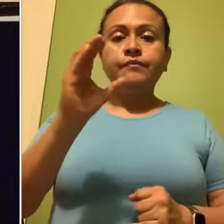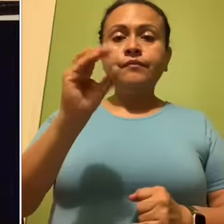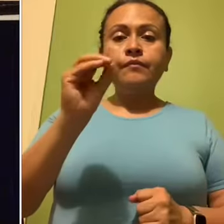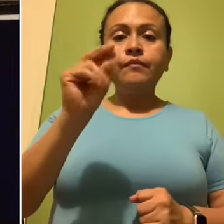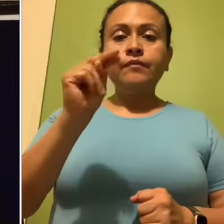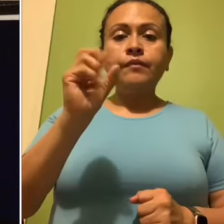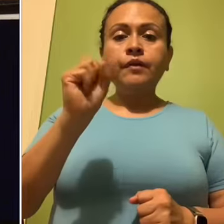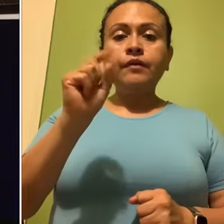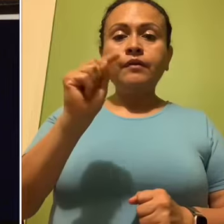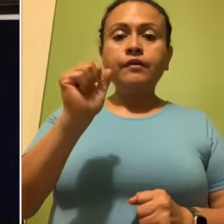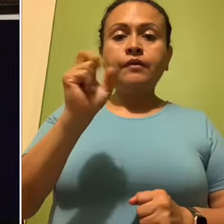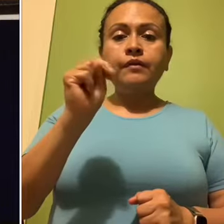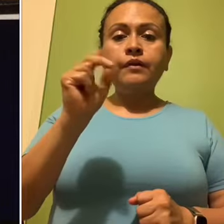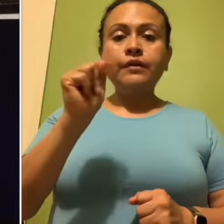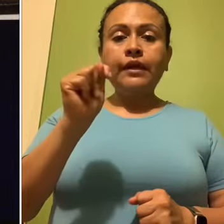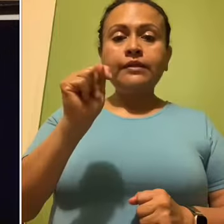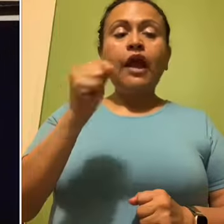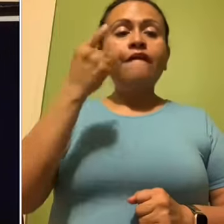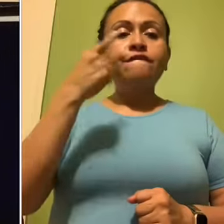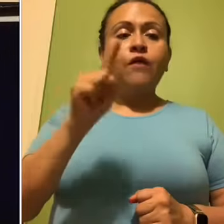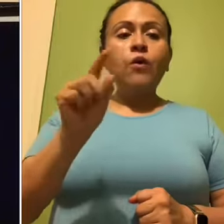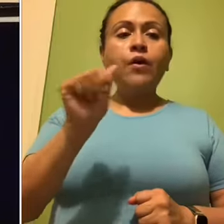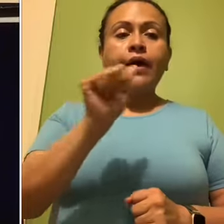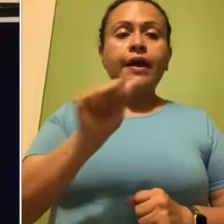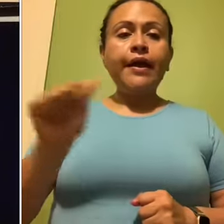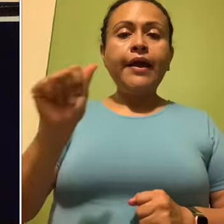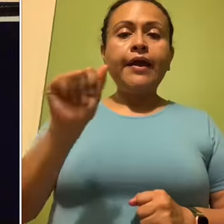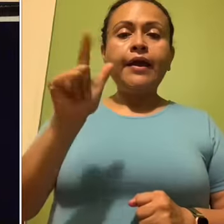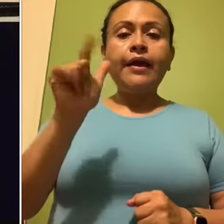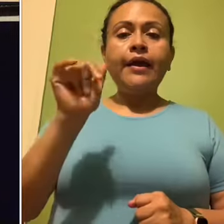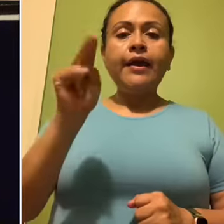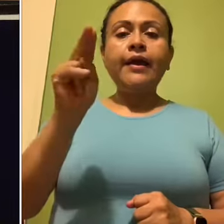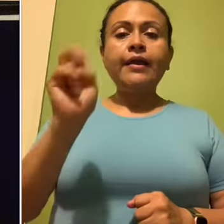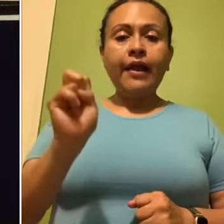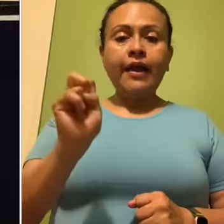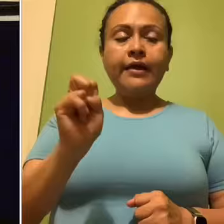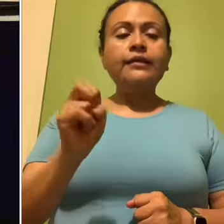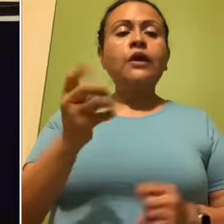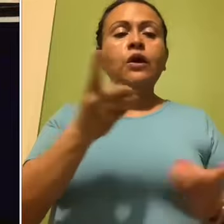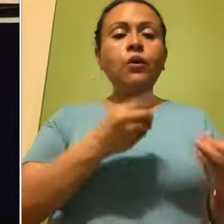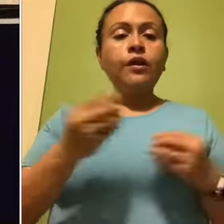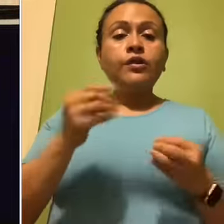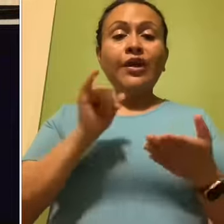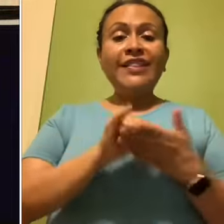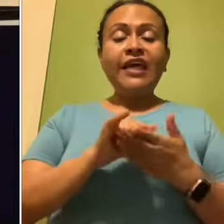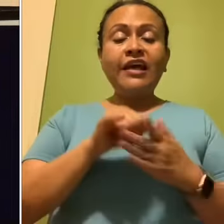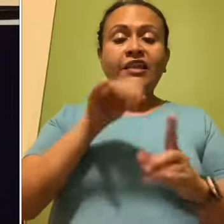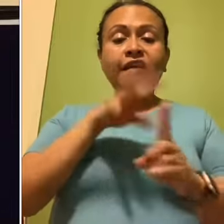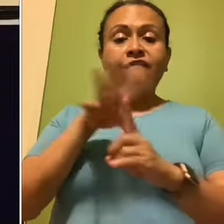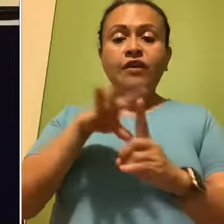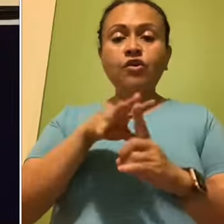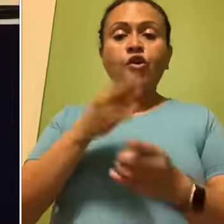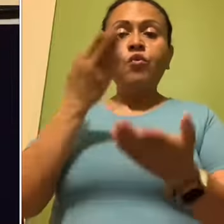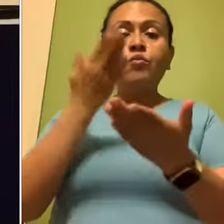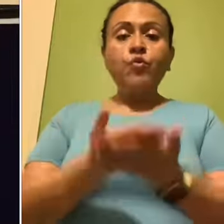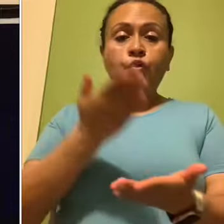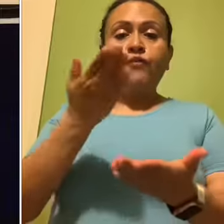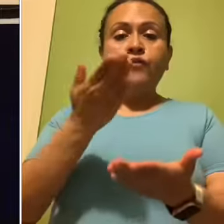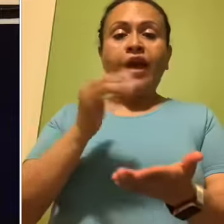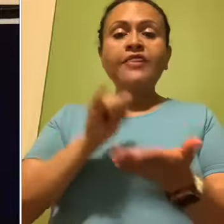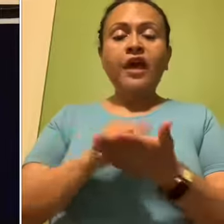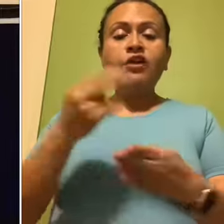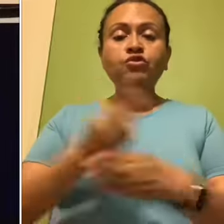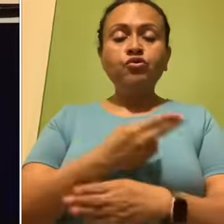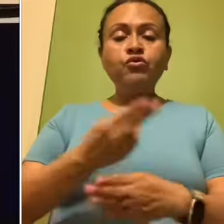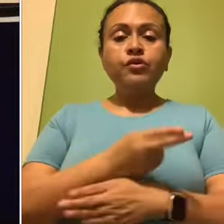here is constant. Constant for a line. What I want to do in this video